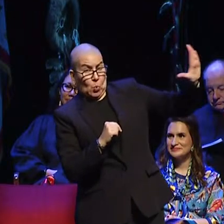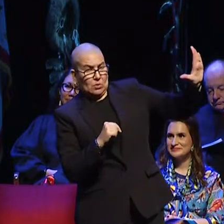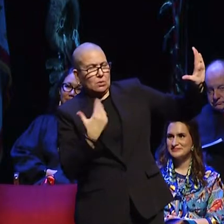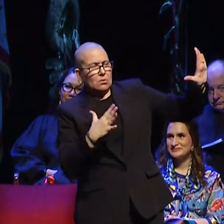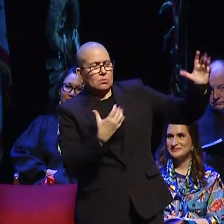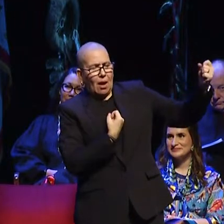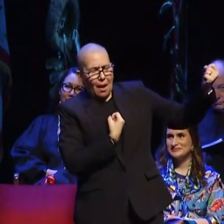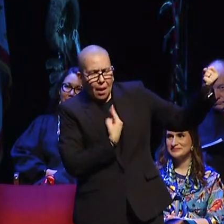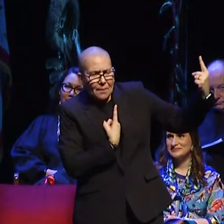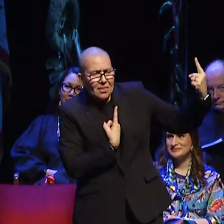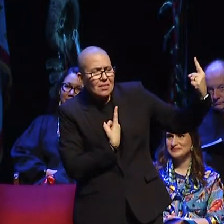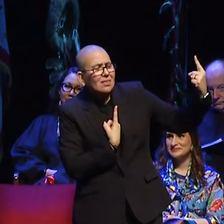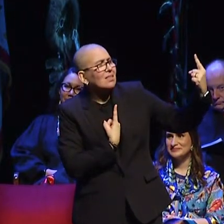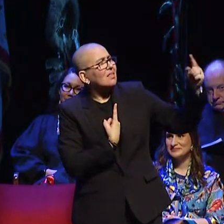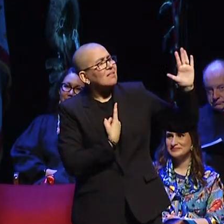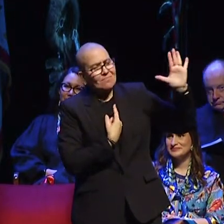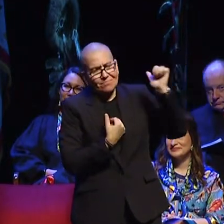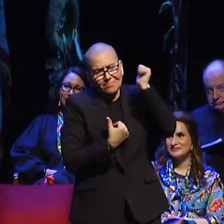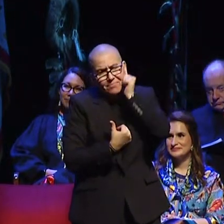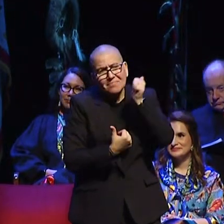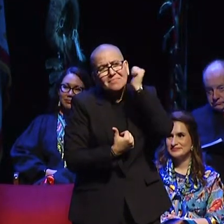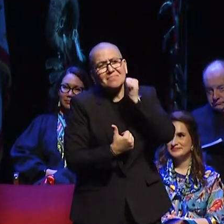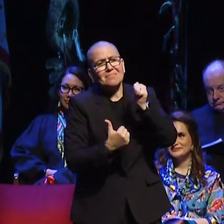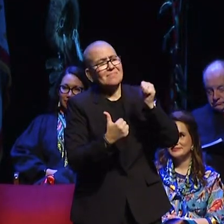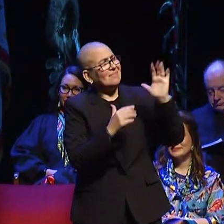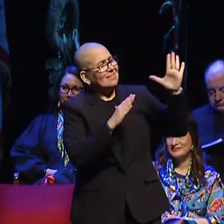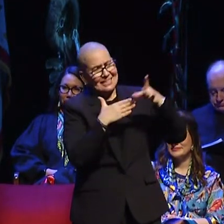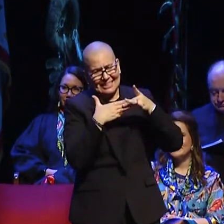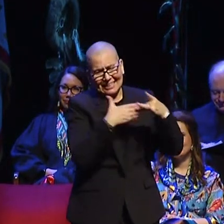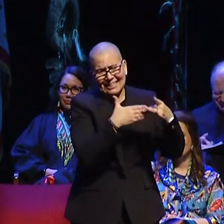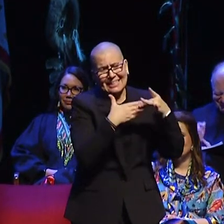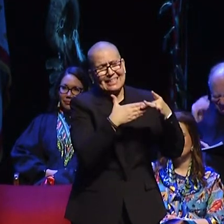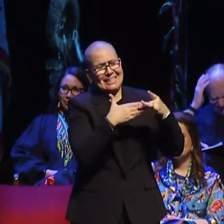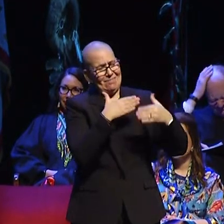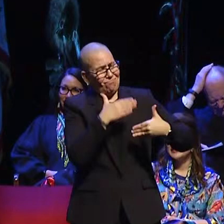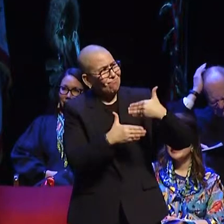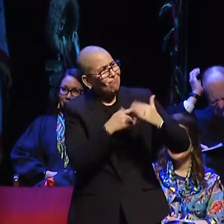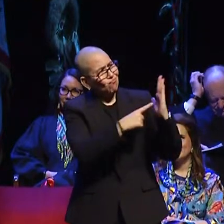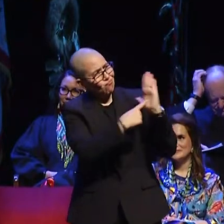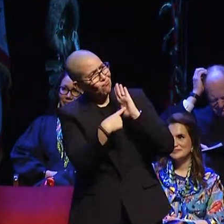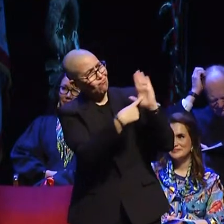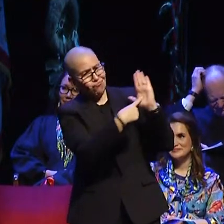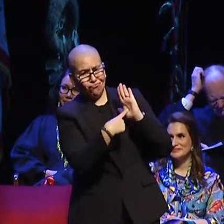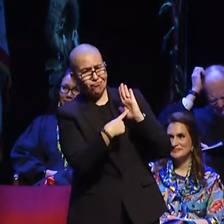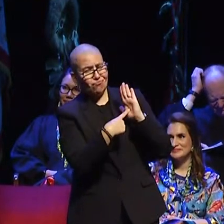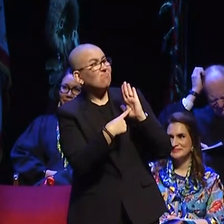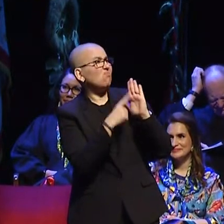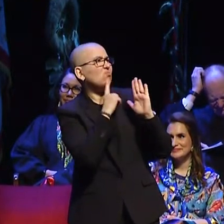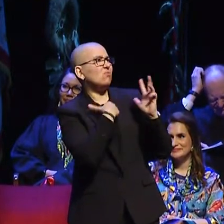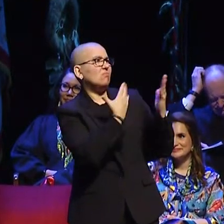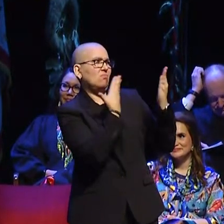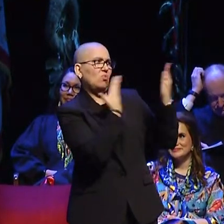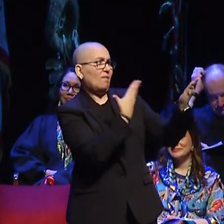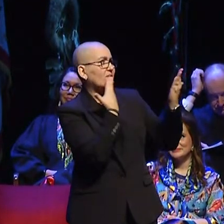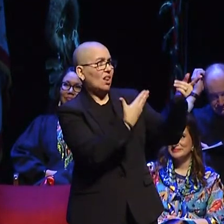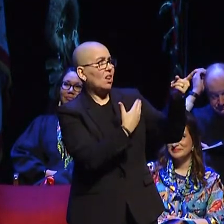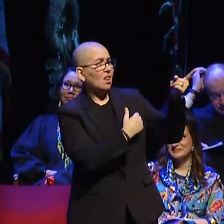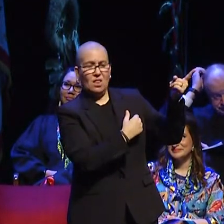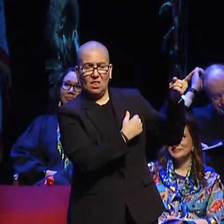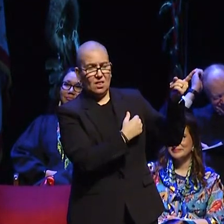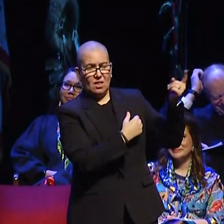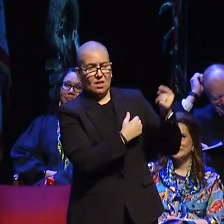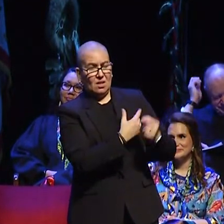pragmatic, and tireless leadership have moved our state forward. I am incredibly grateful. Can't wait for what we're going to do